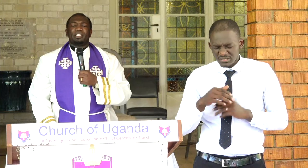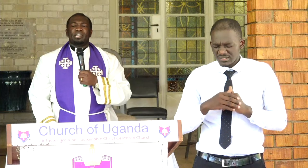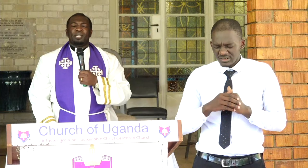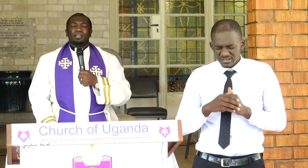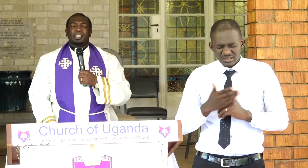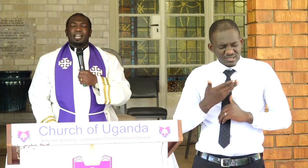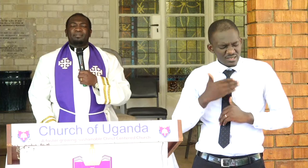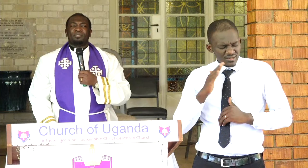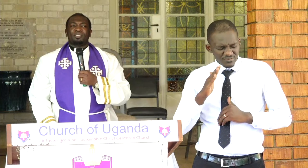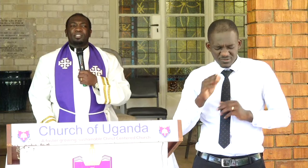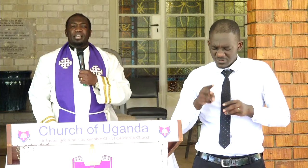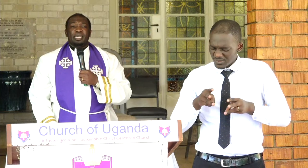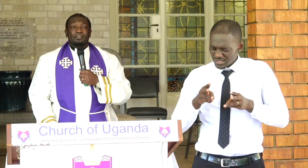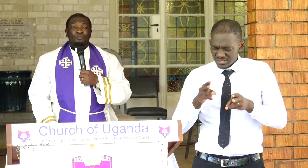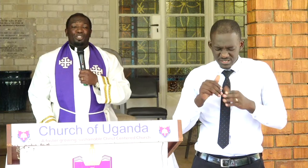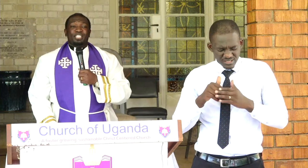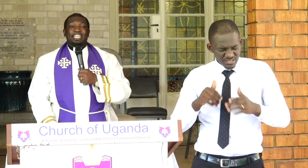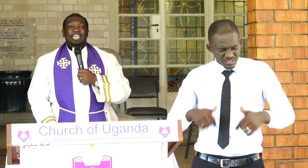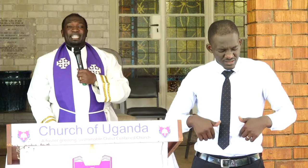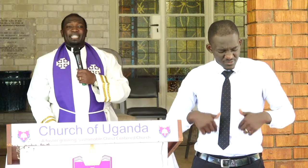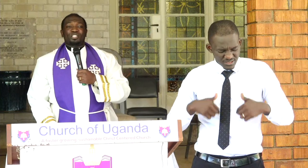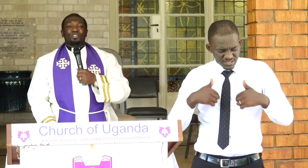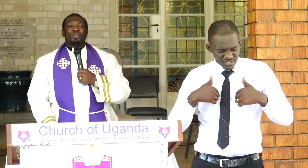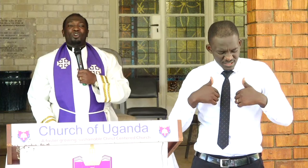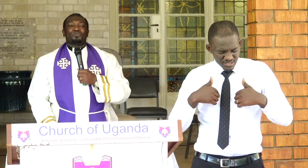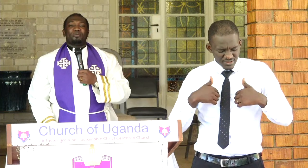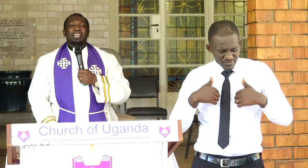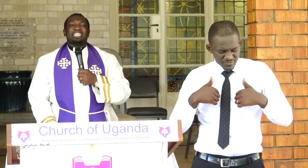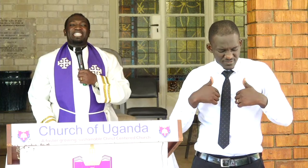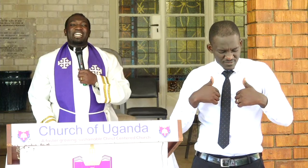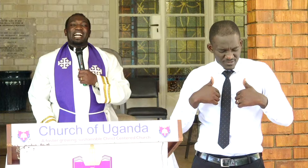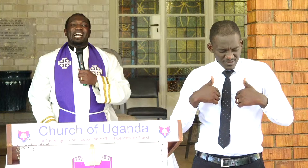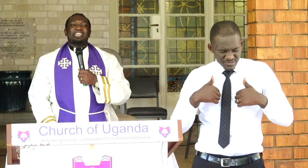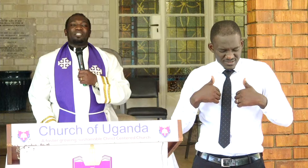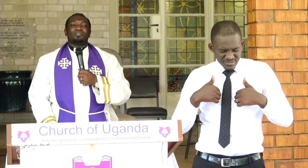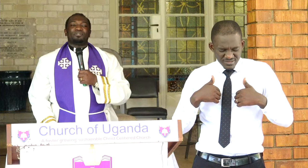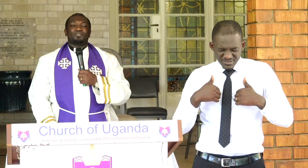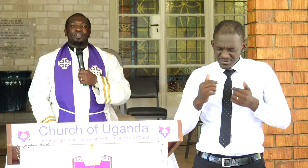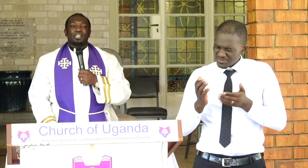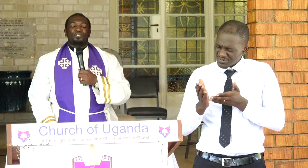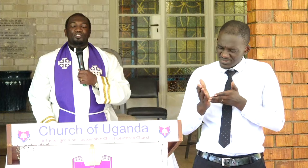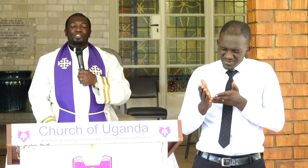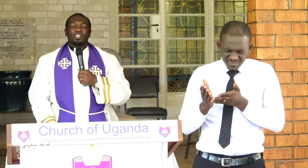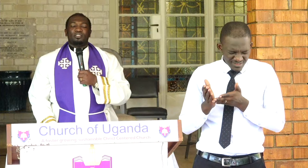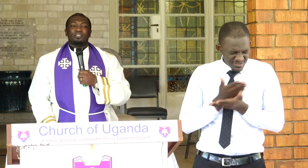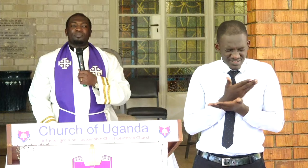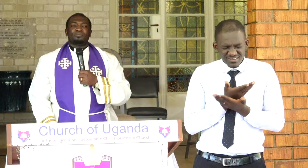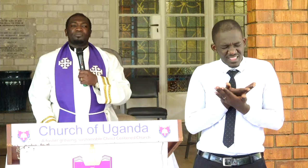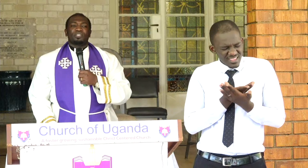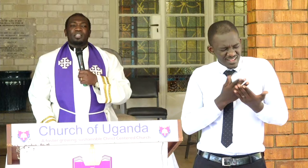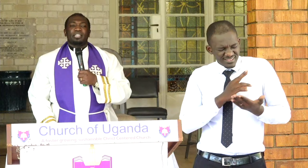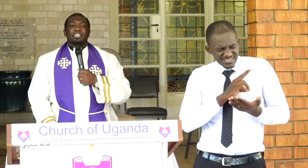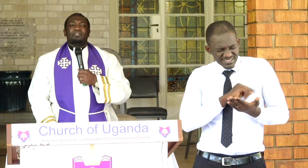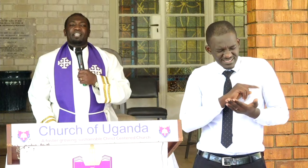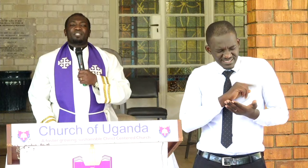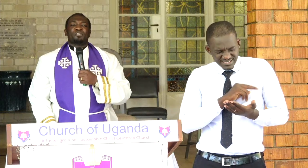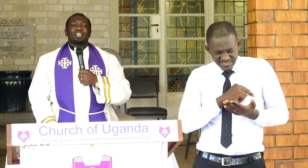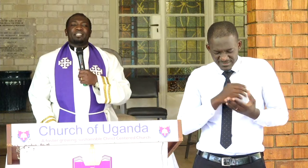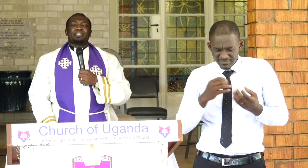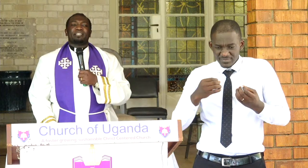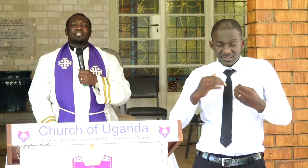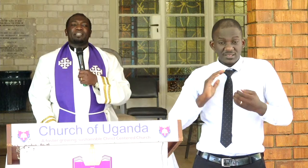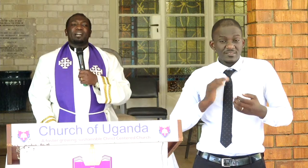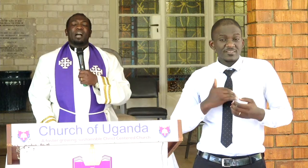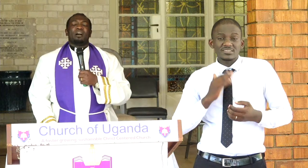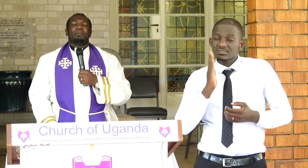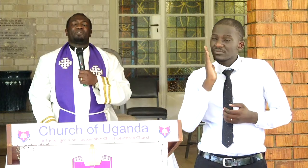way in our lives. Vindicate us, O God, from any kind of sin. Give us